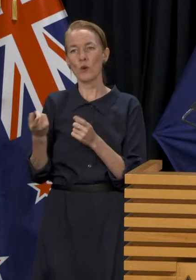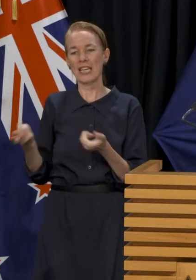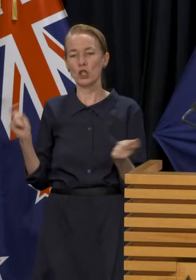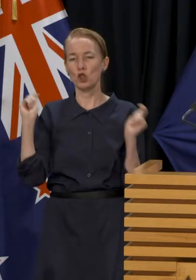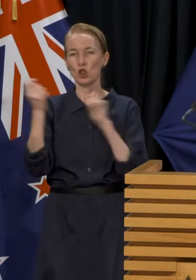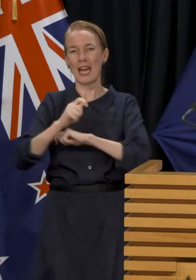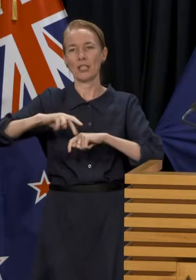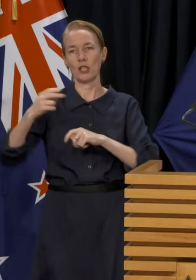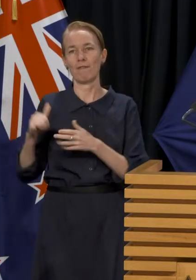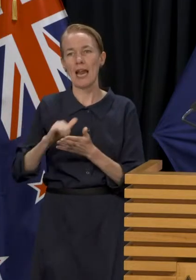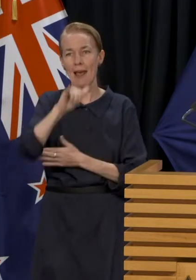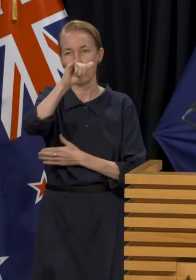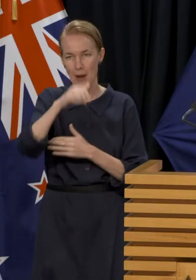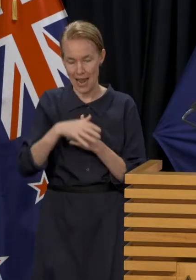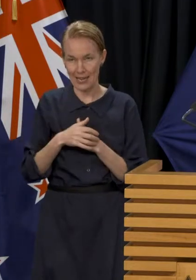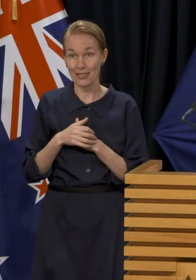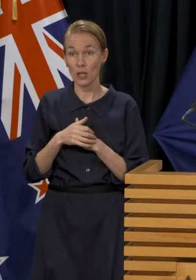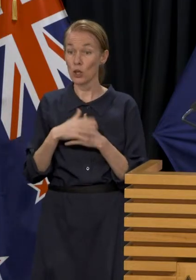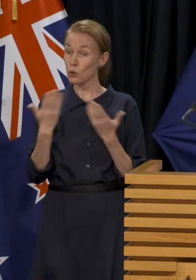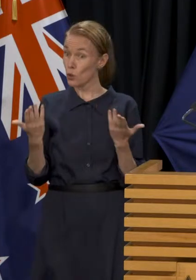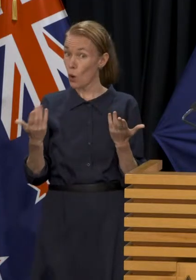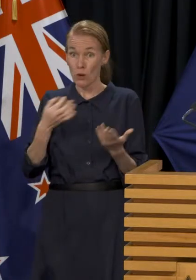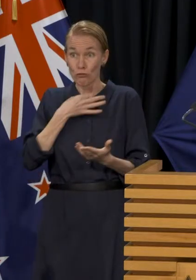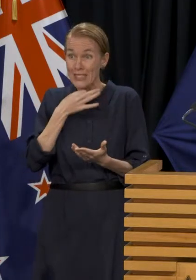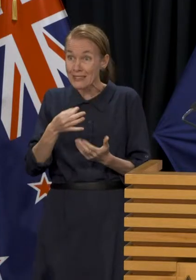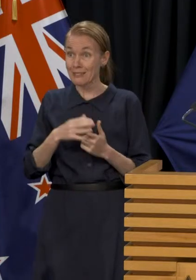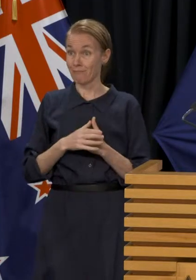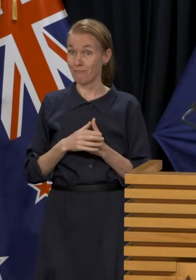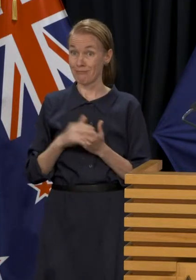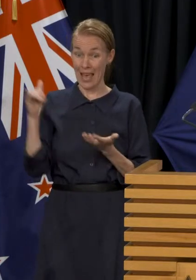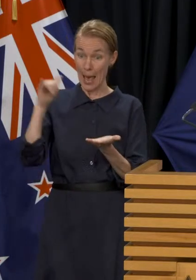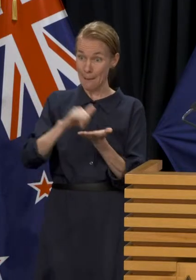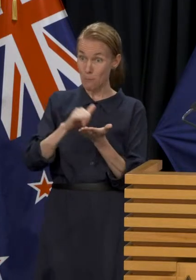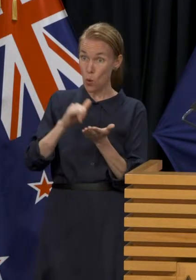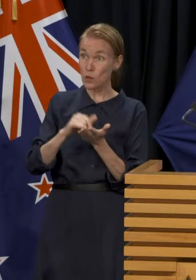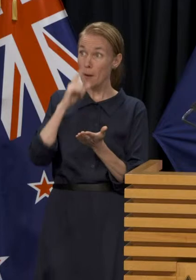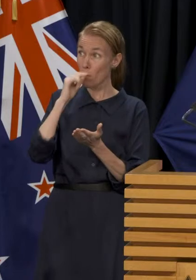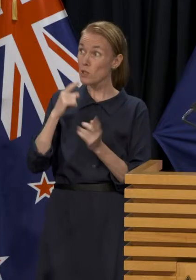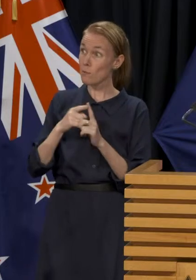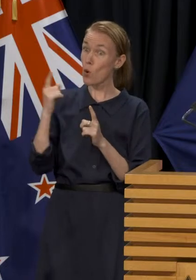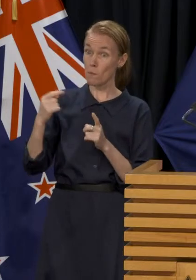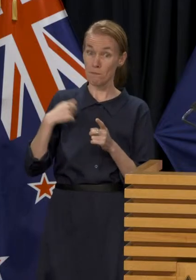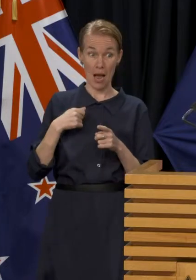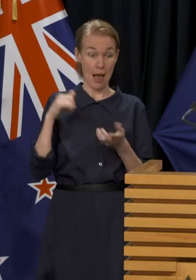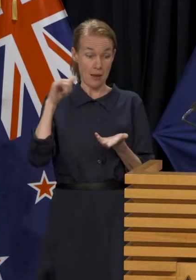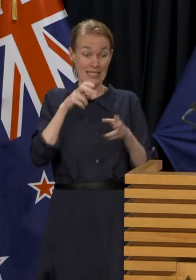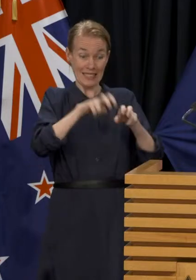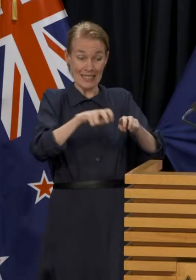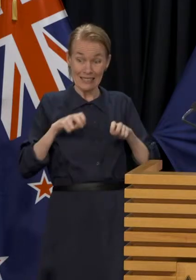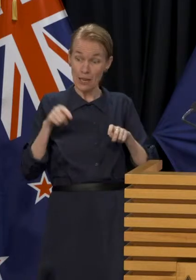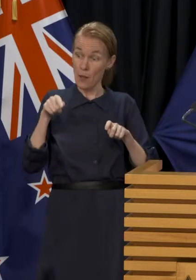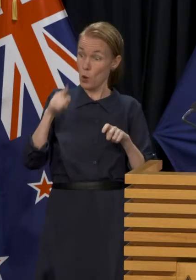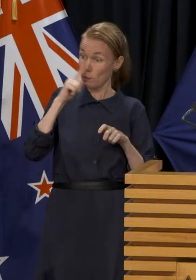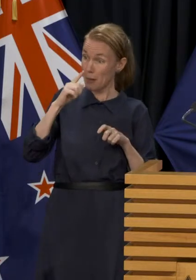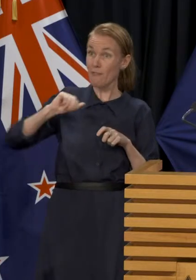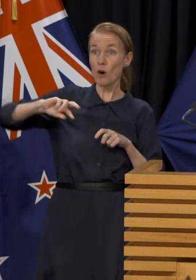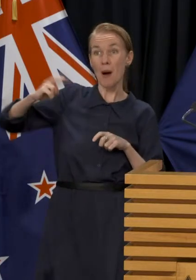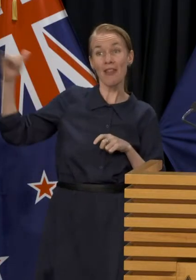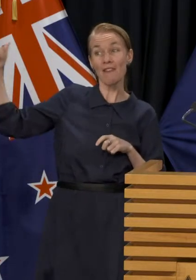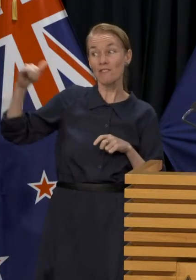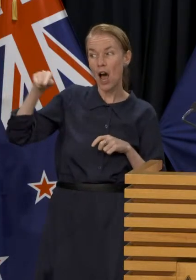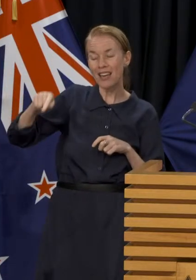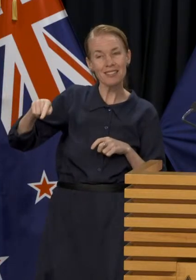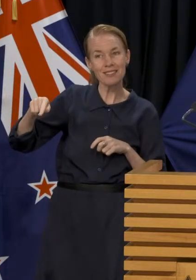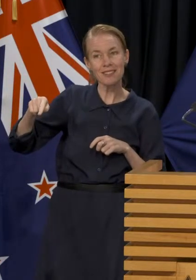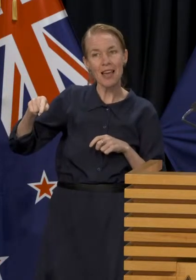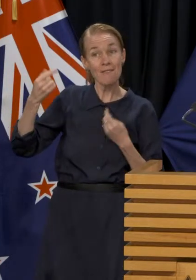reality is you may well be on planes with people who have come from other countries who have not been through isolation, who may well